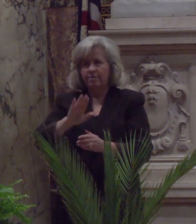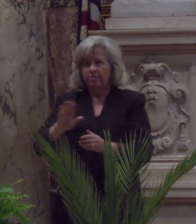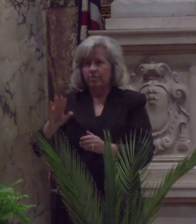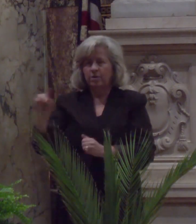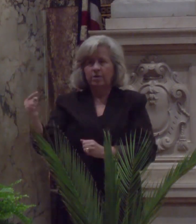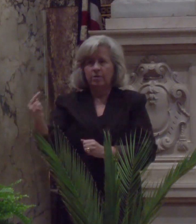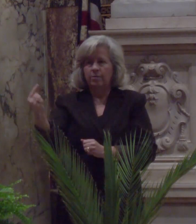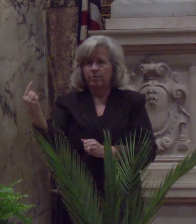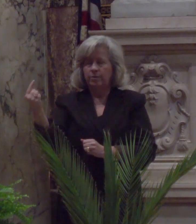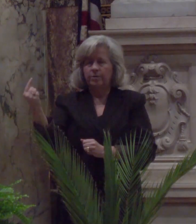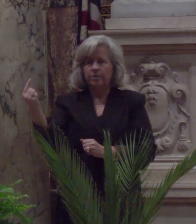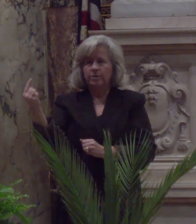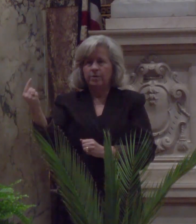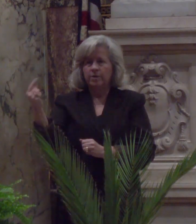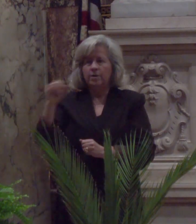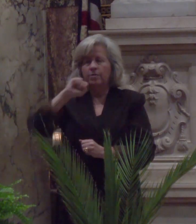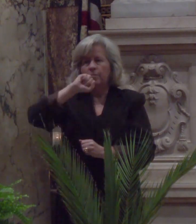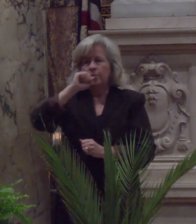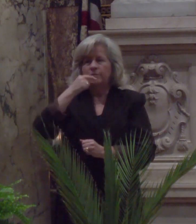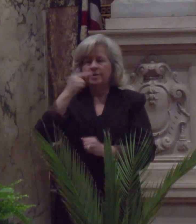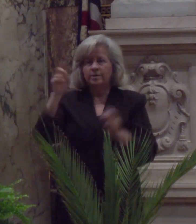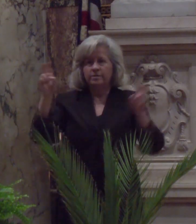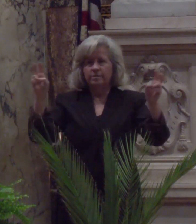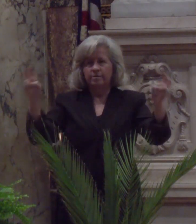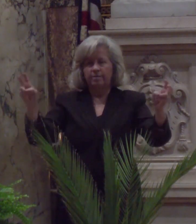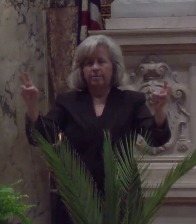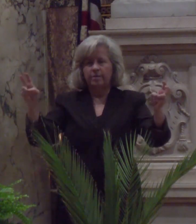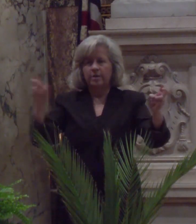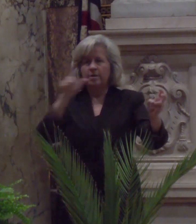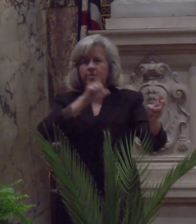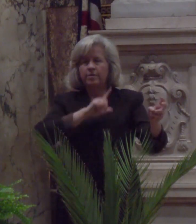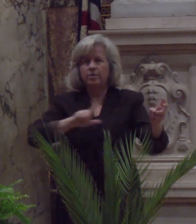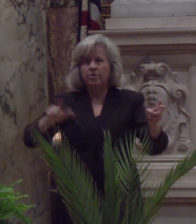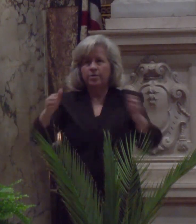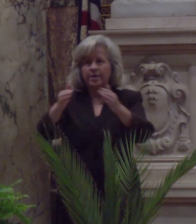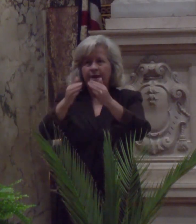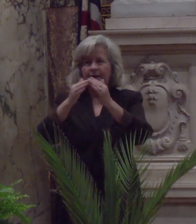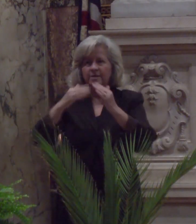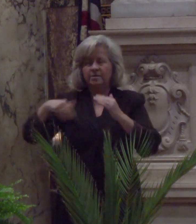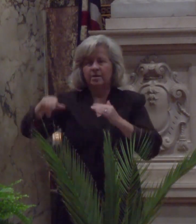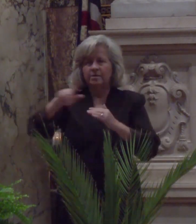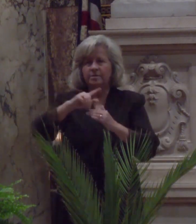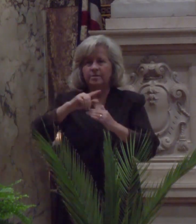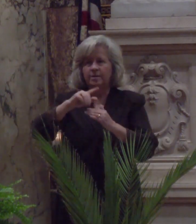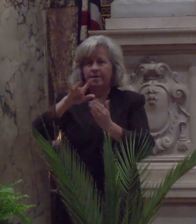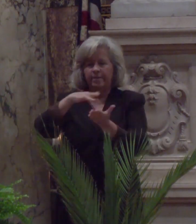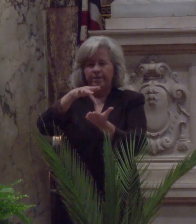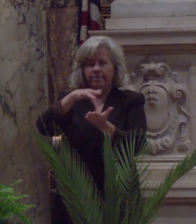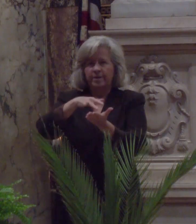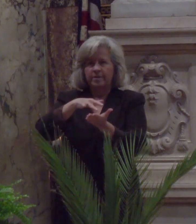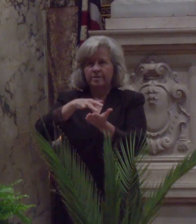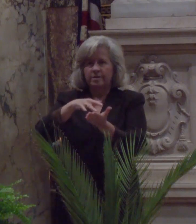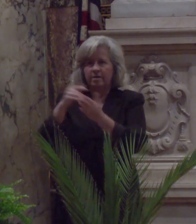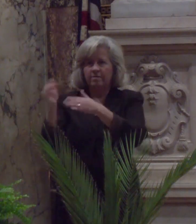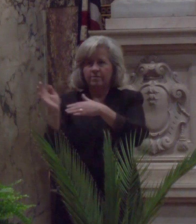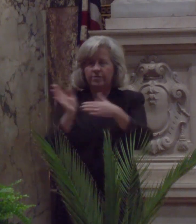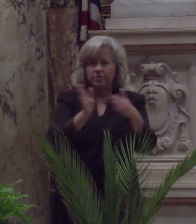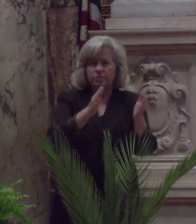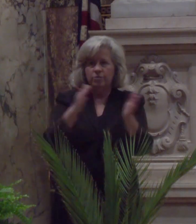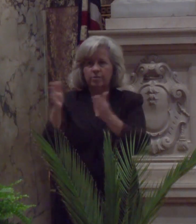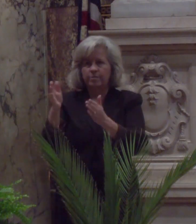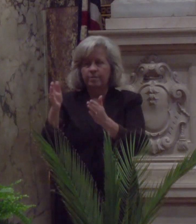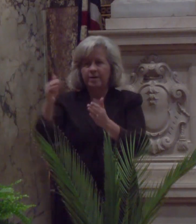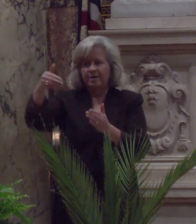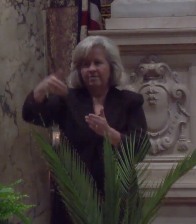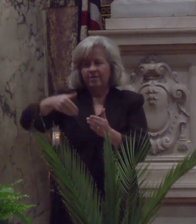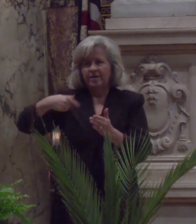alone. The Pope says, and I quote, "The Lord asks us, and in the midst of our tempest, invites